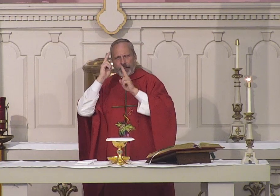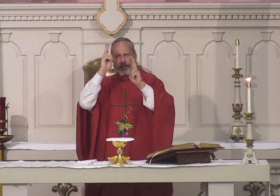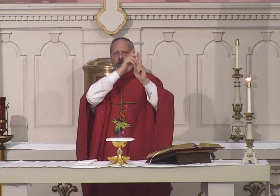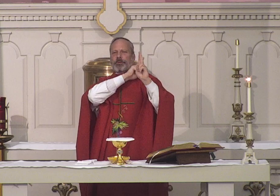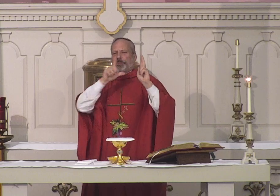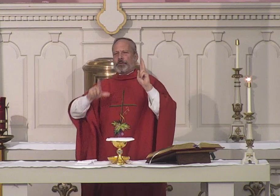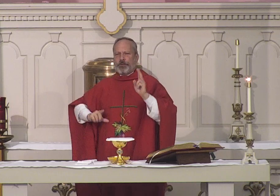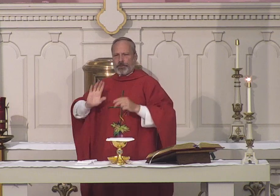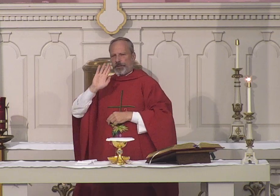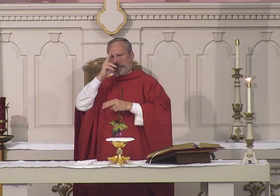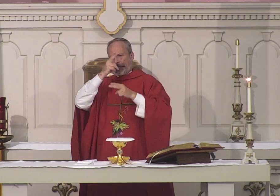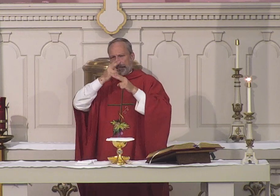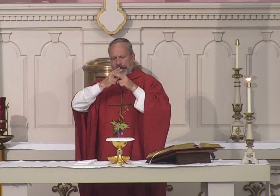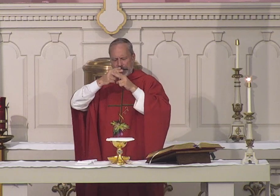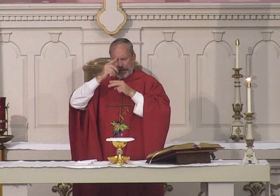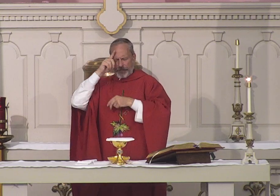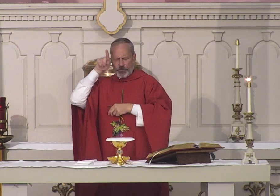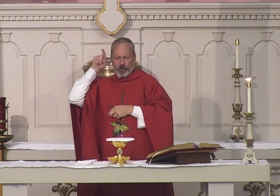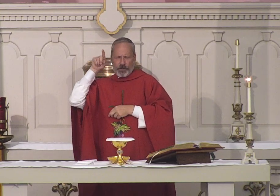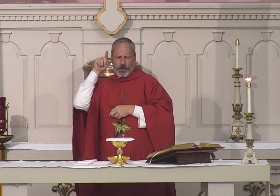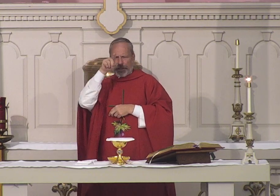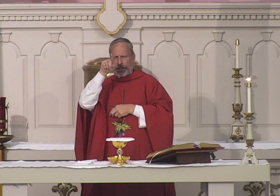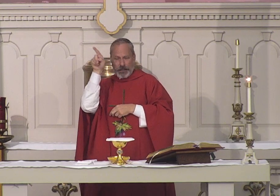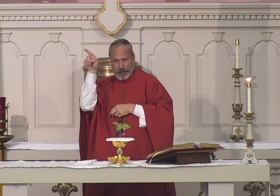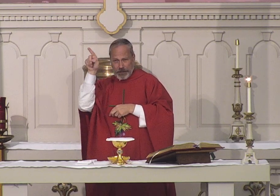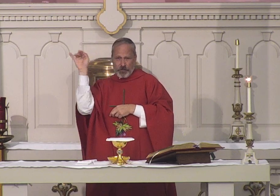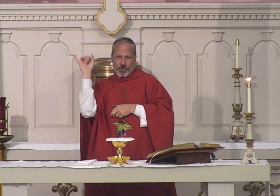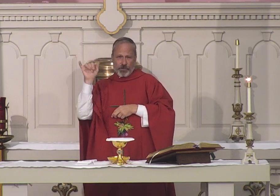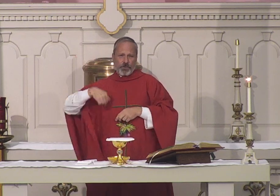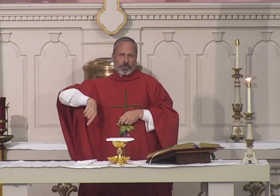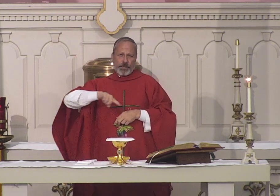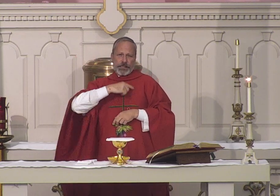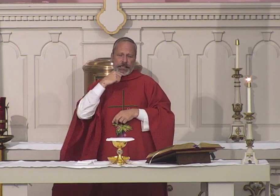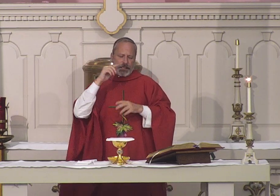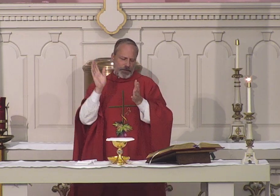in the name of the Lord. Hosanna in the highest.